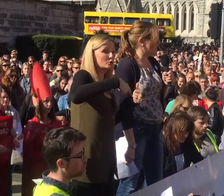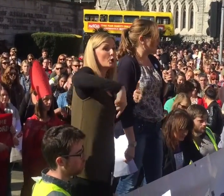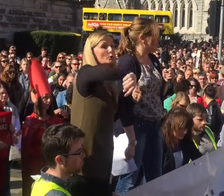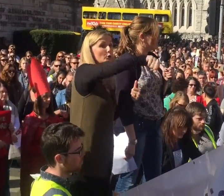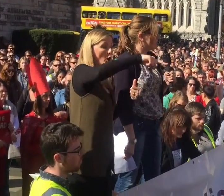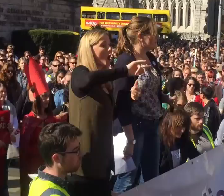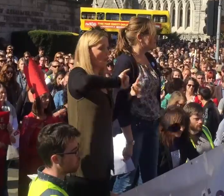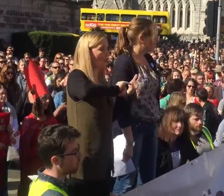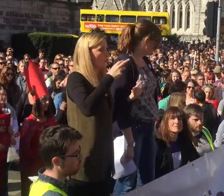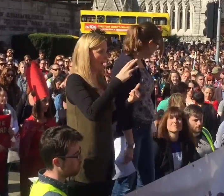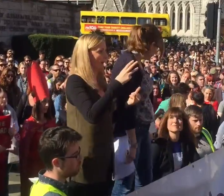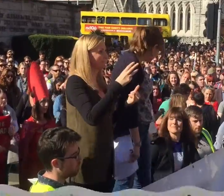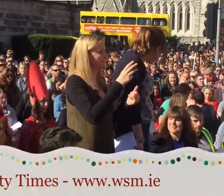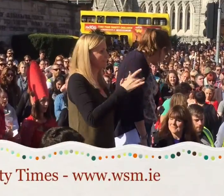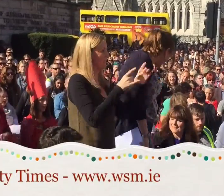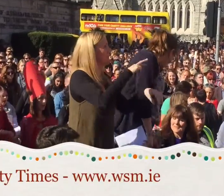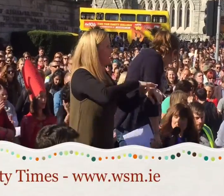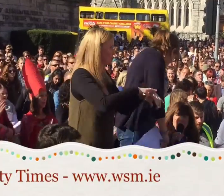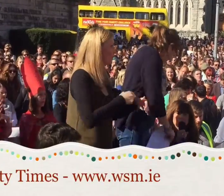you're the cure.